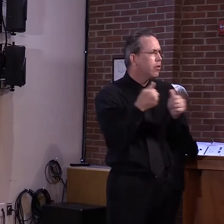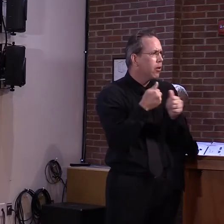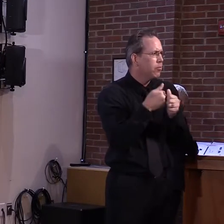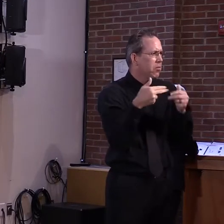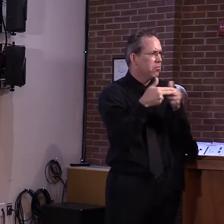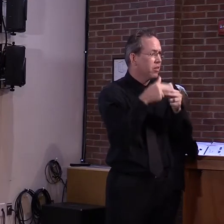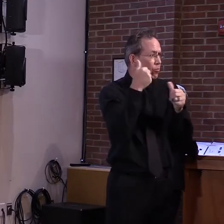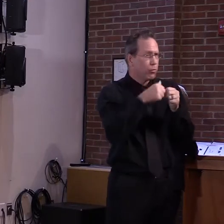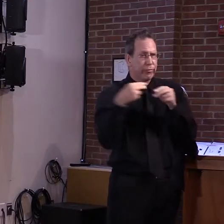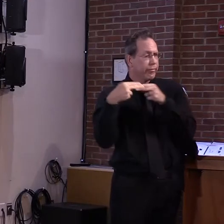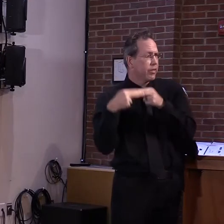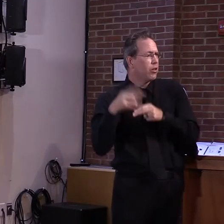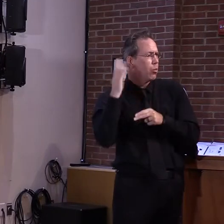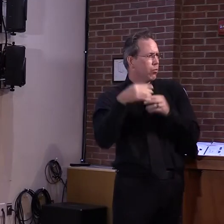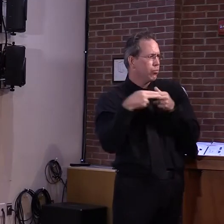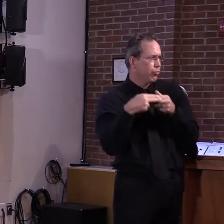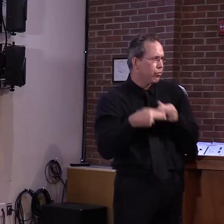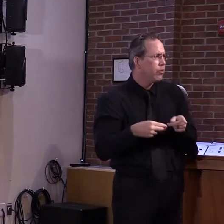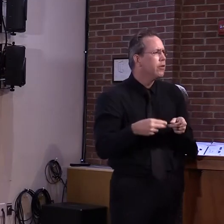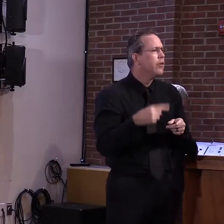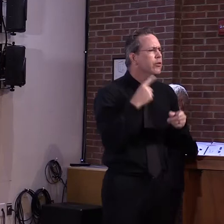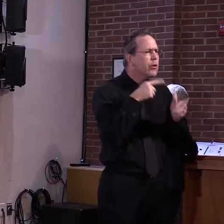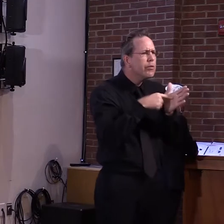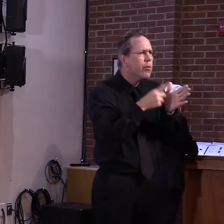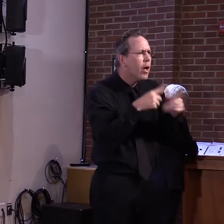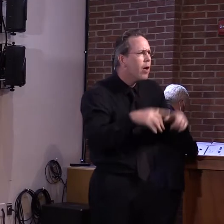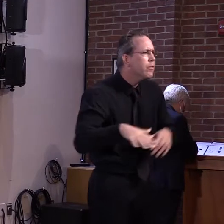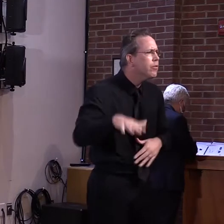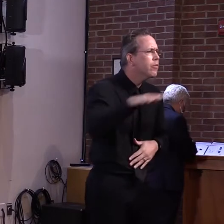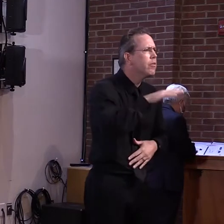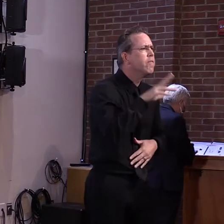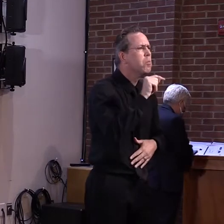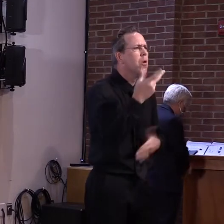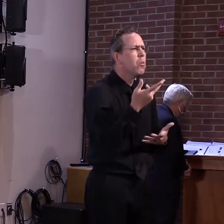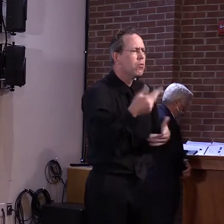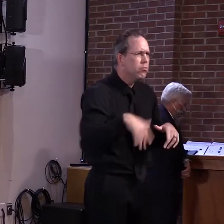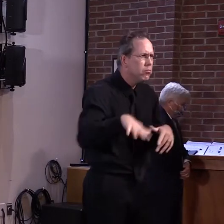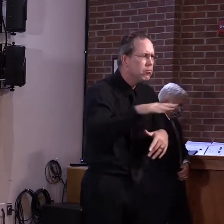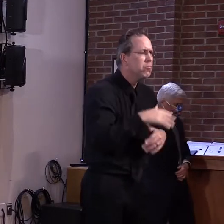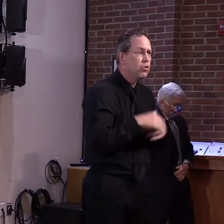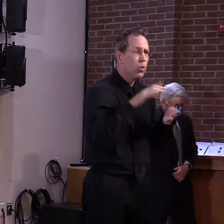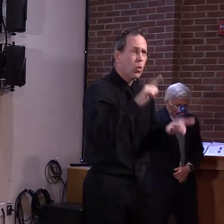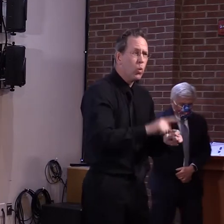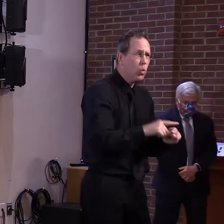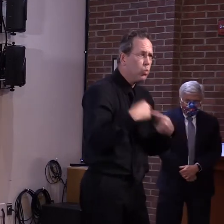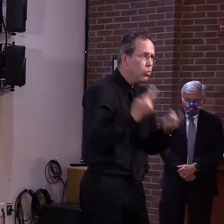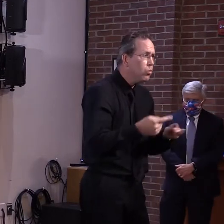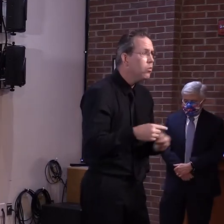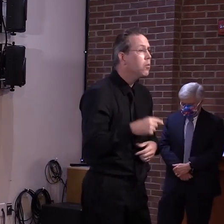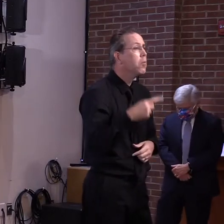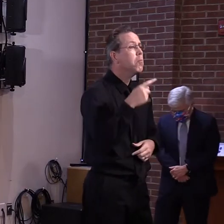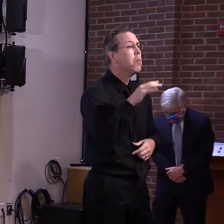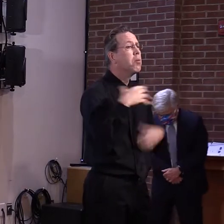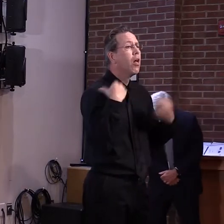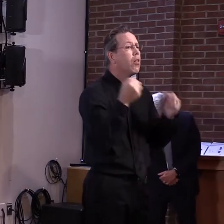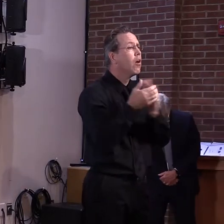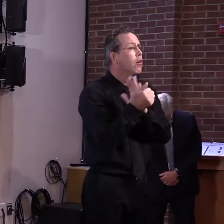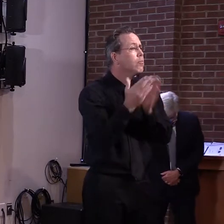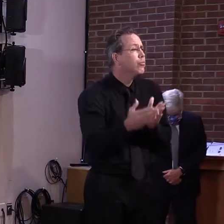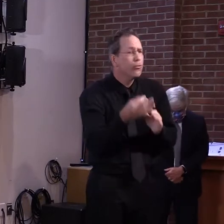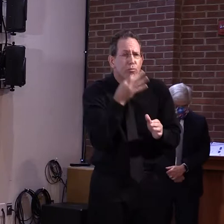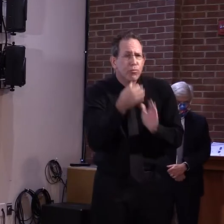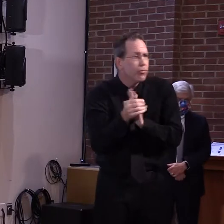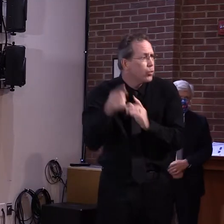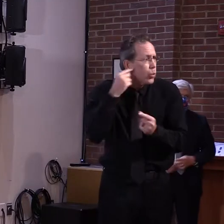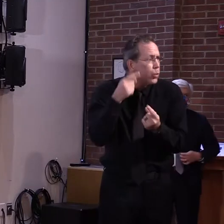level of virus across Vermont remains low. And our public health experts continue to support our return to